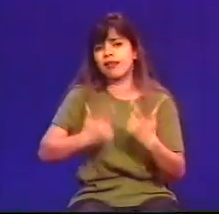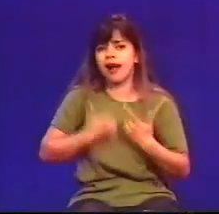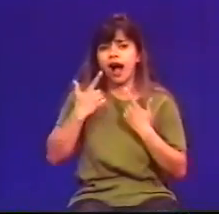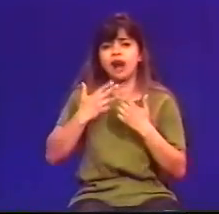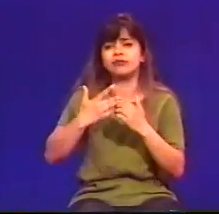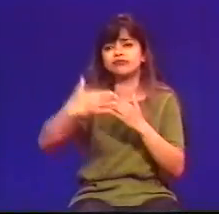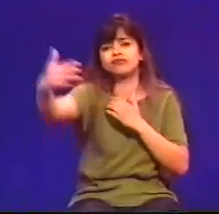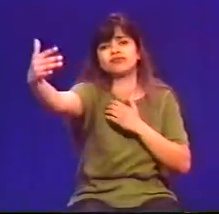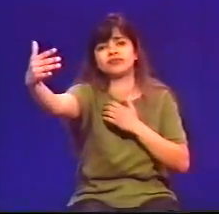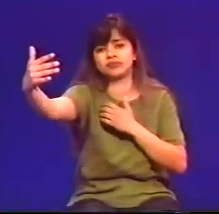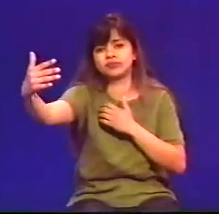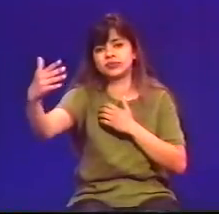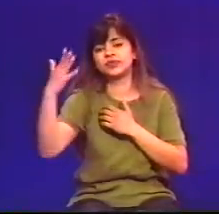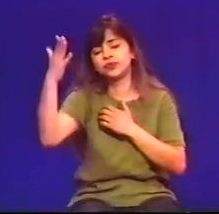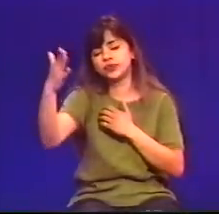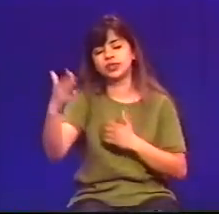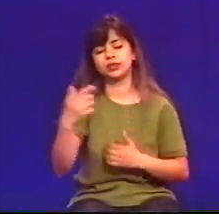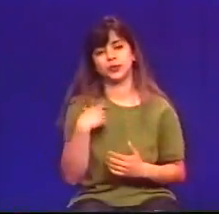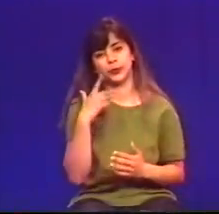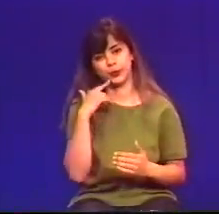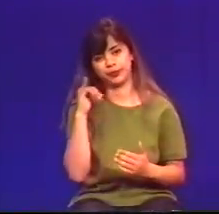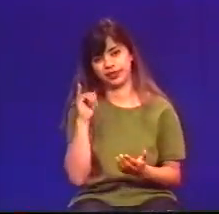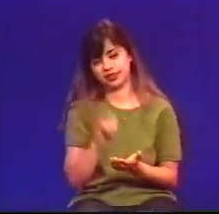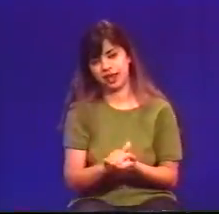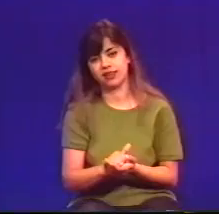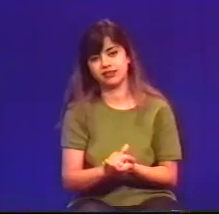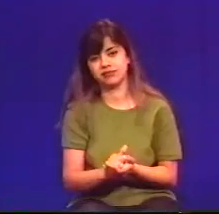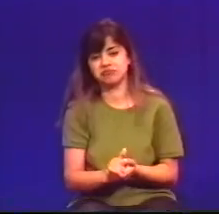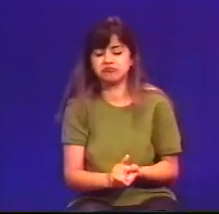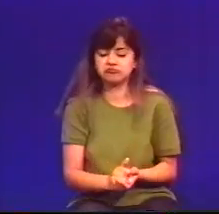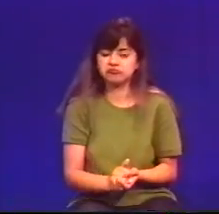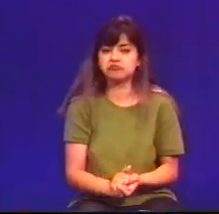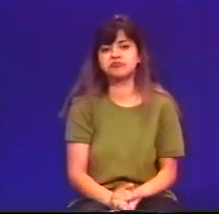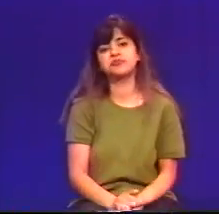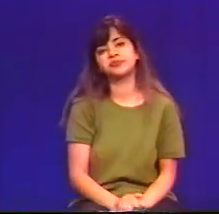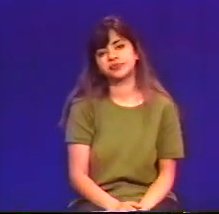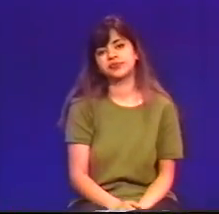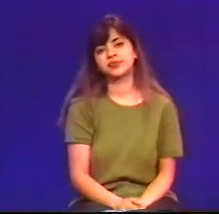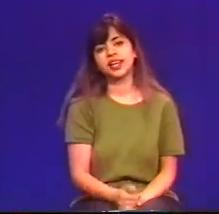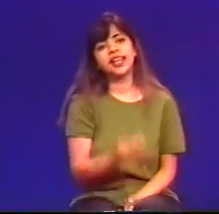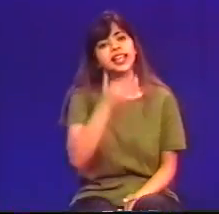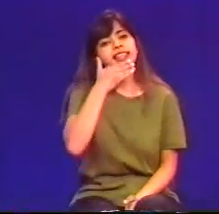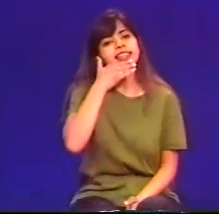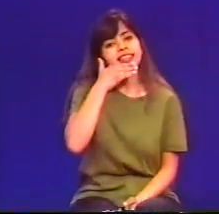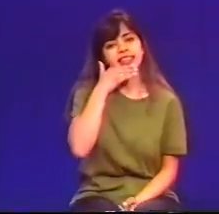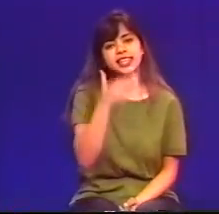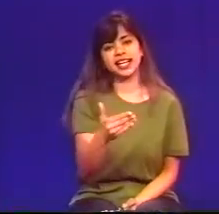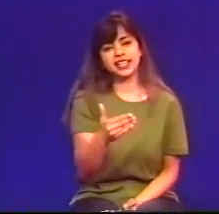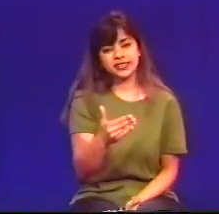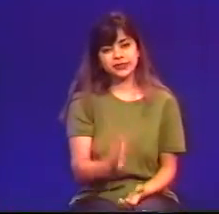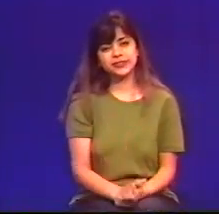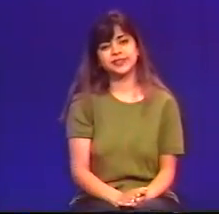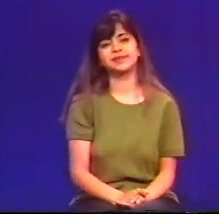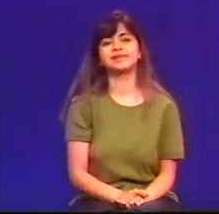And in the future, I hope that we will continue to strive for equality. Thank you very much.